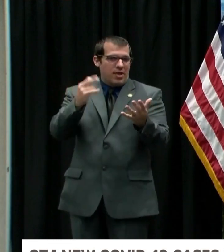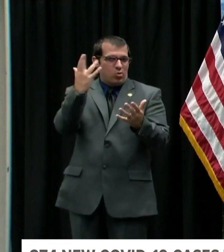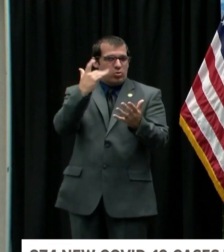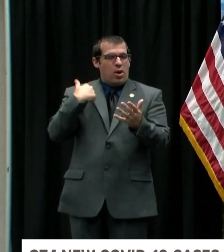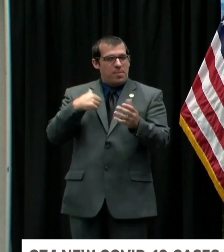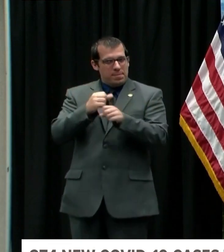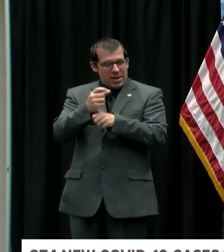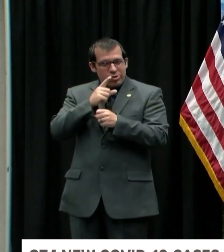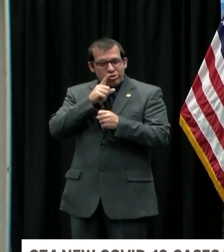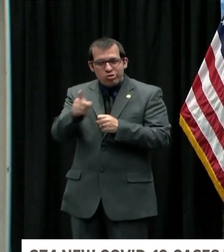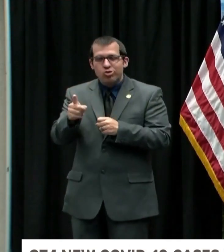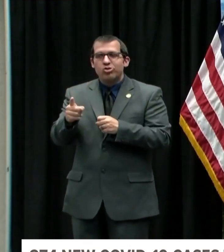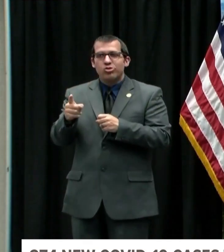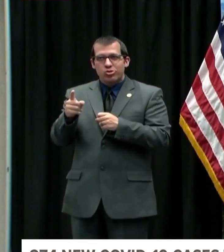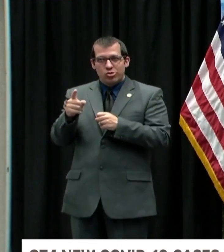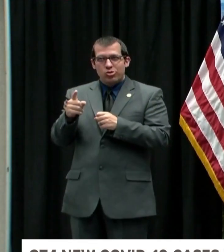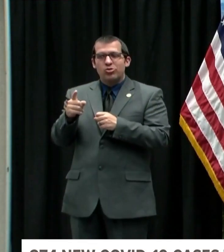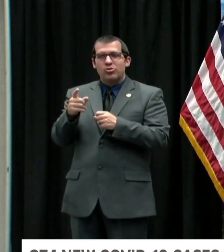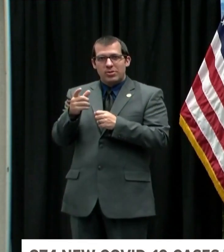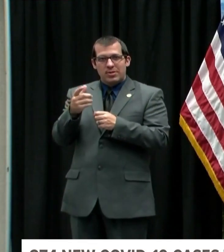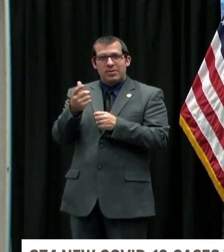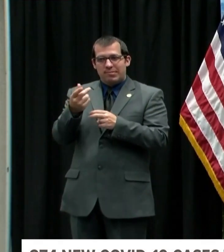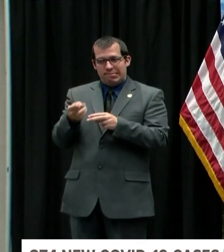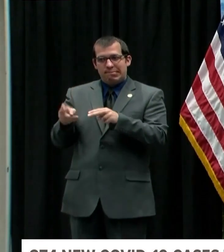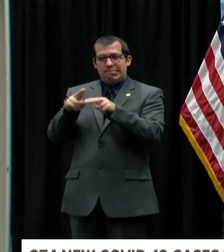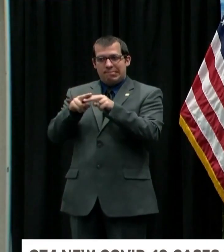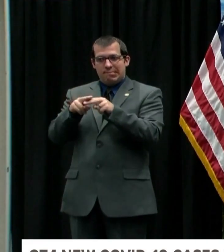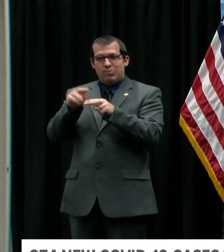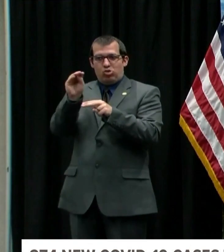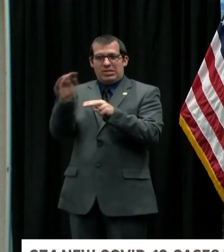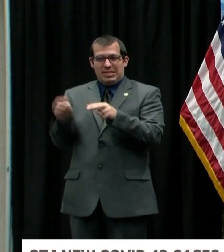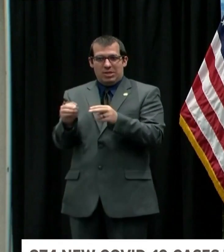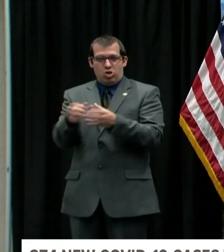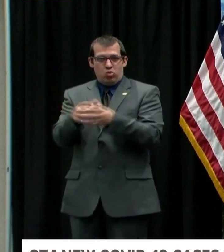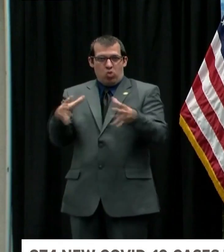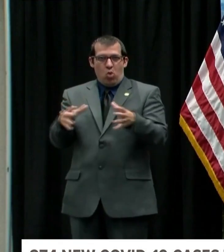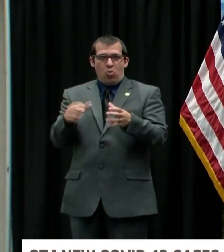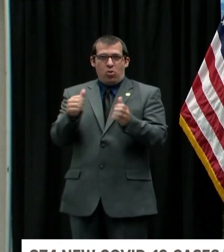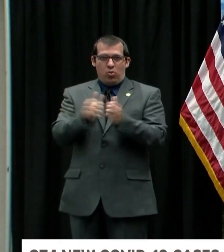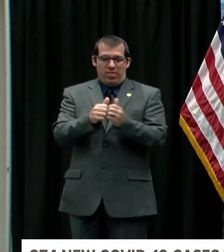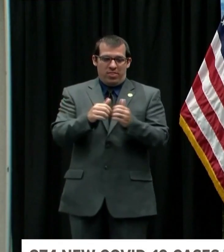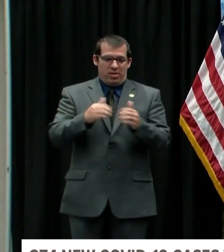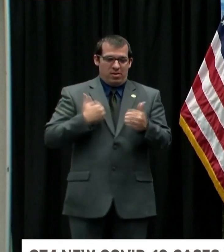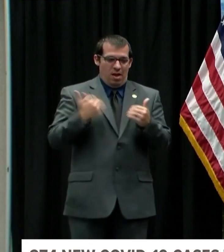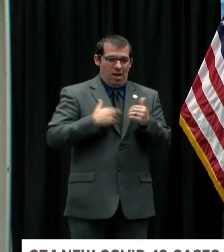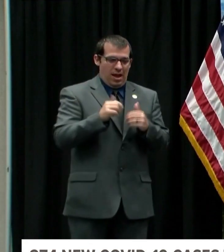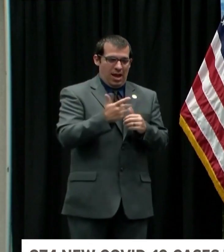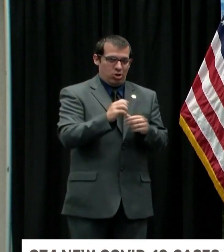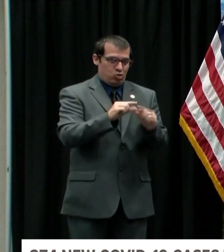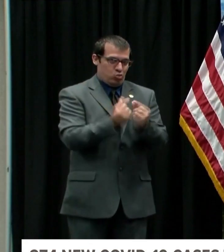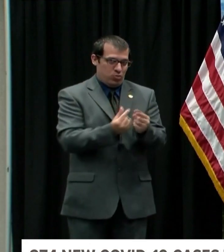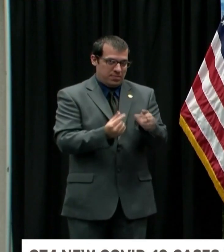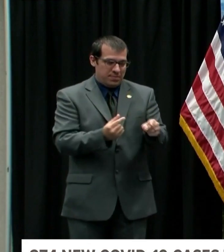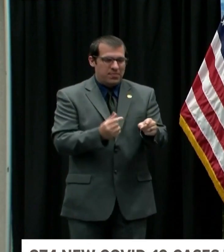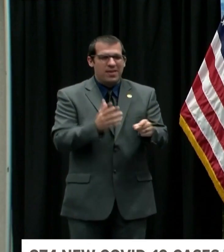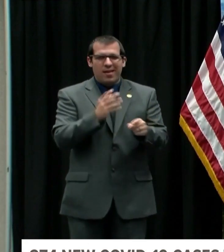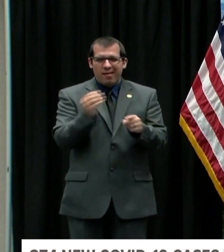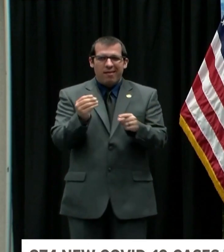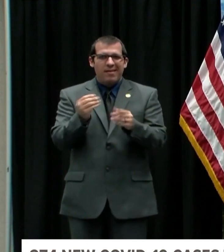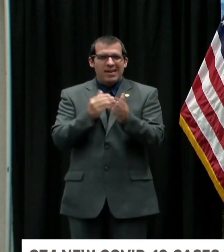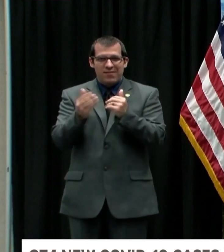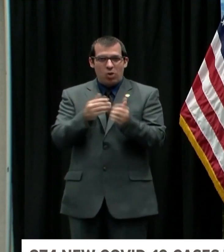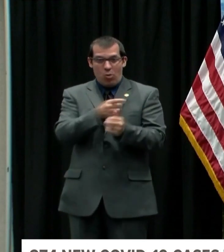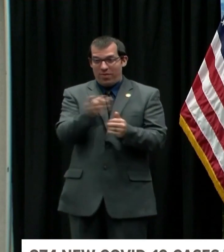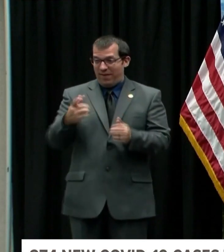that there's been a higher percent growth rate among the lower age groups, and that even though they